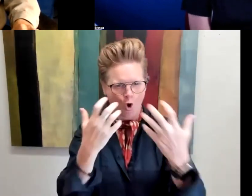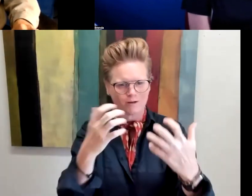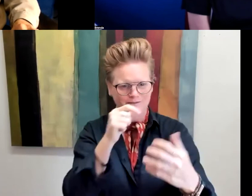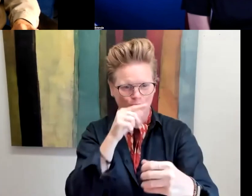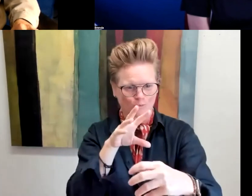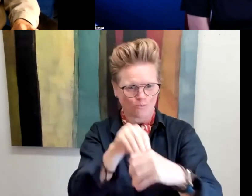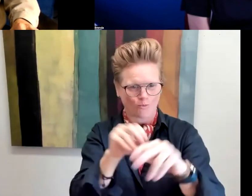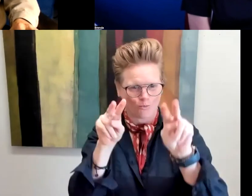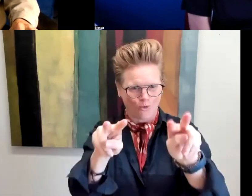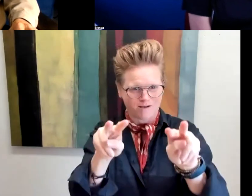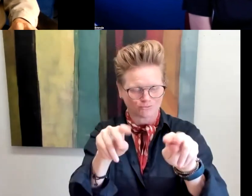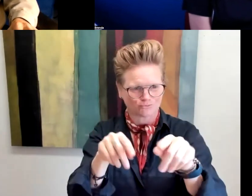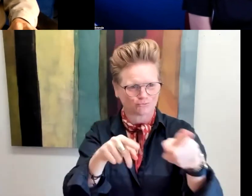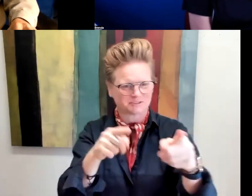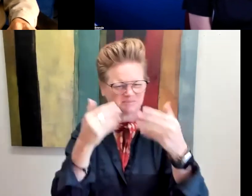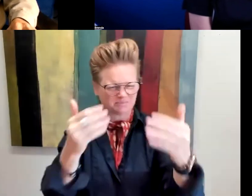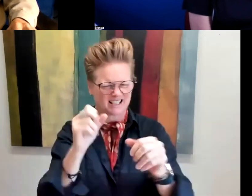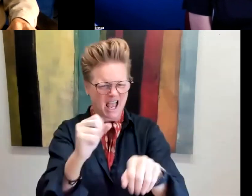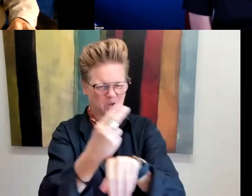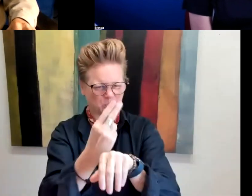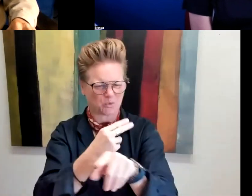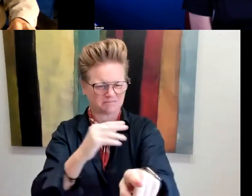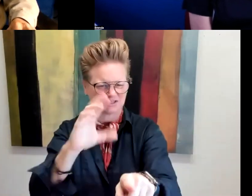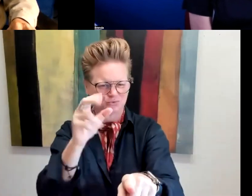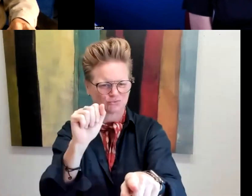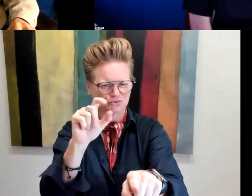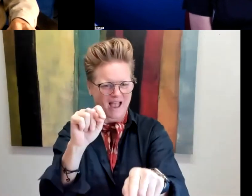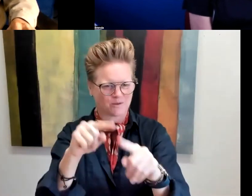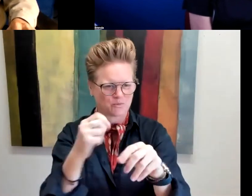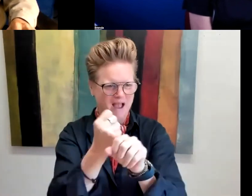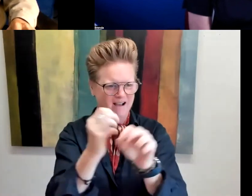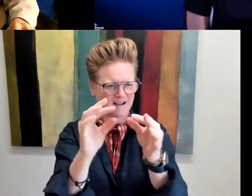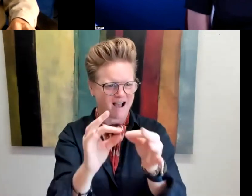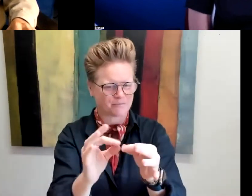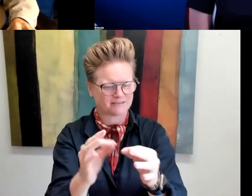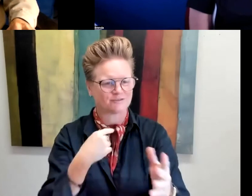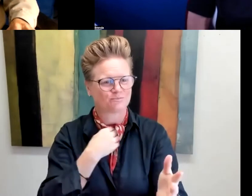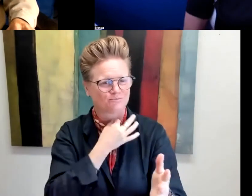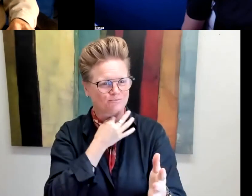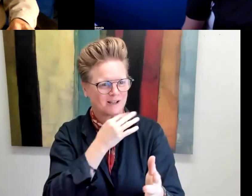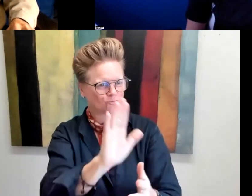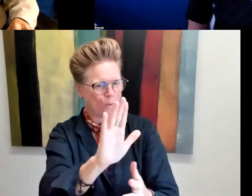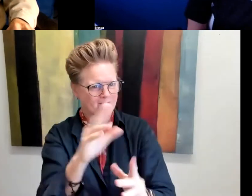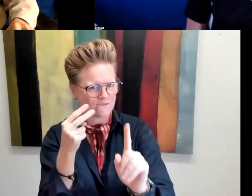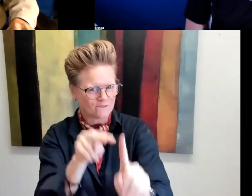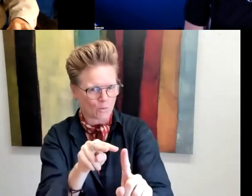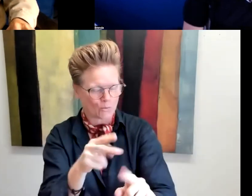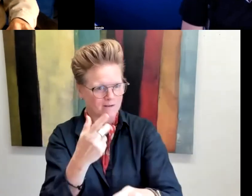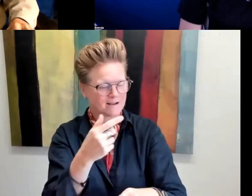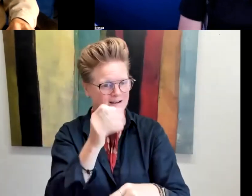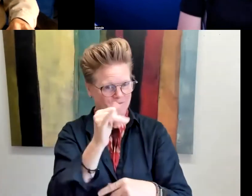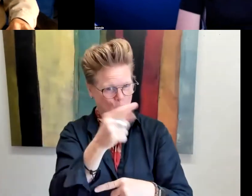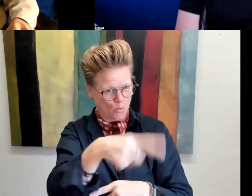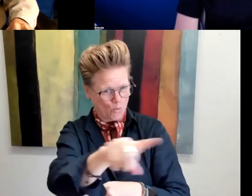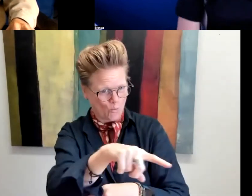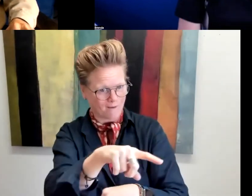have a question for the audience who are watching, and you can use the chat to make comments. I'm